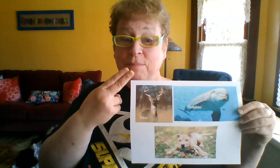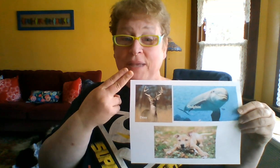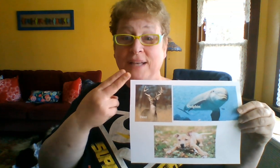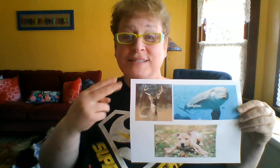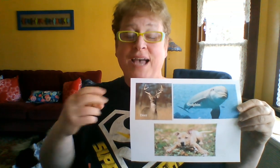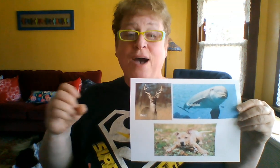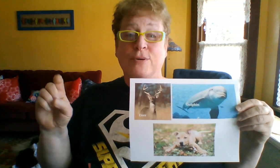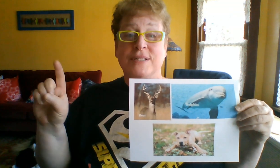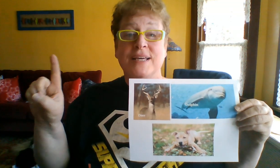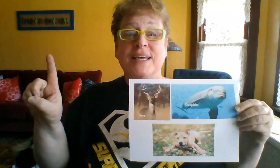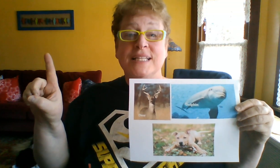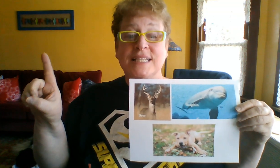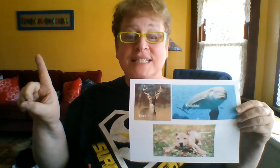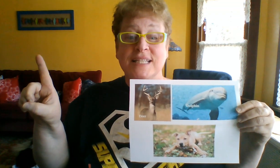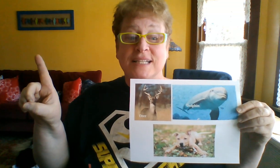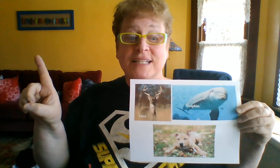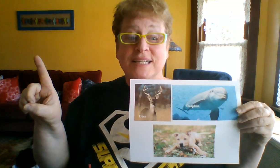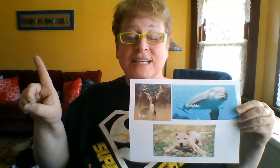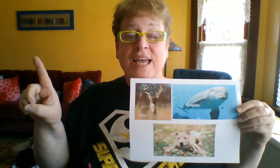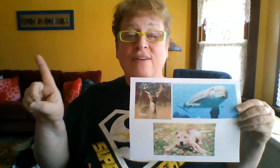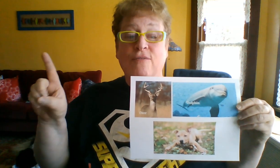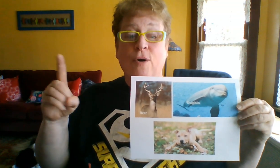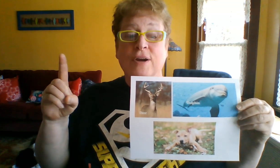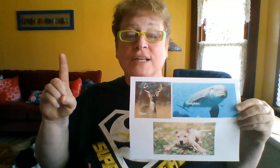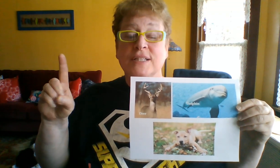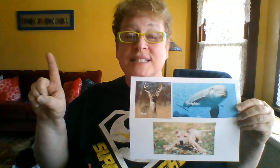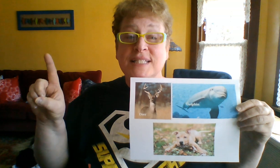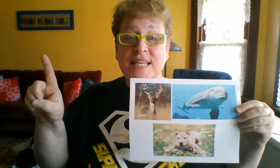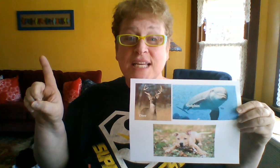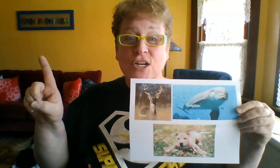that sound. D for